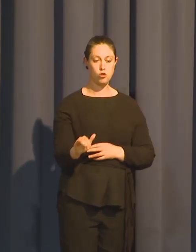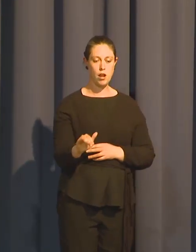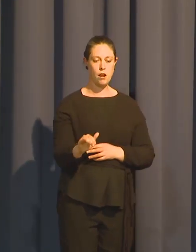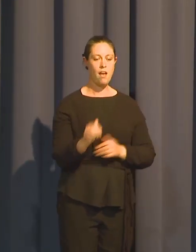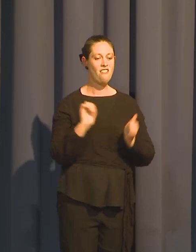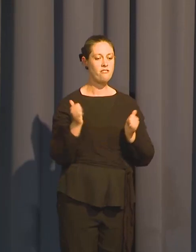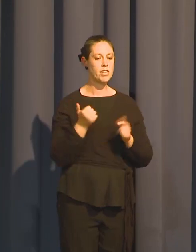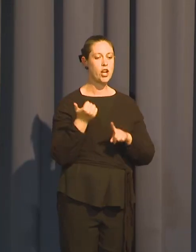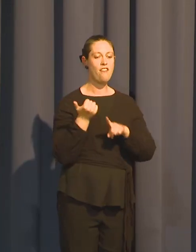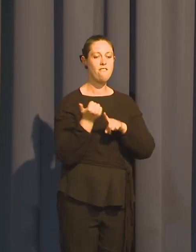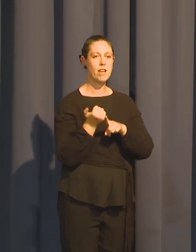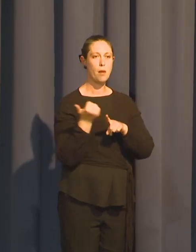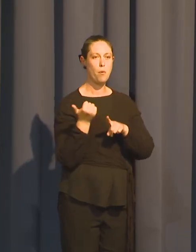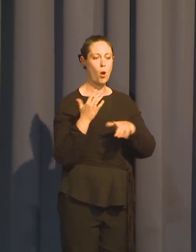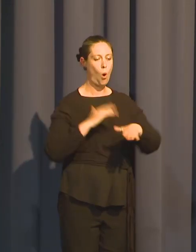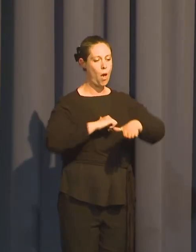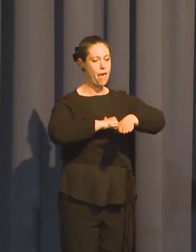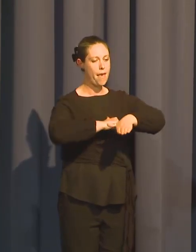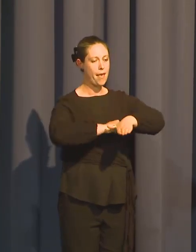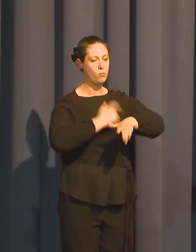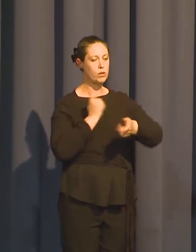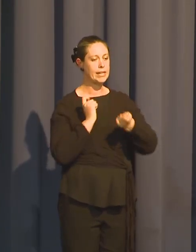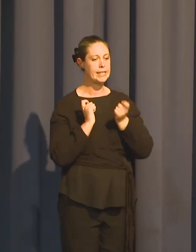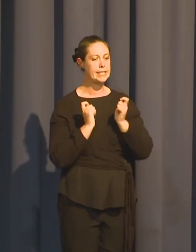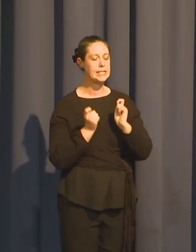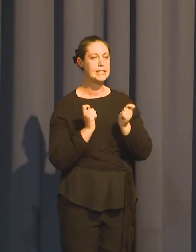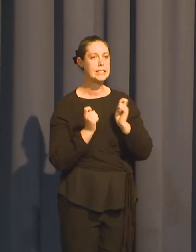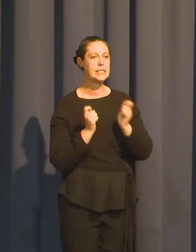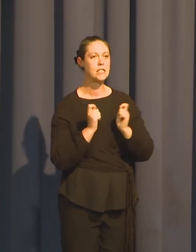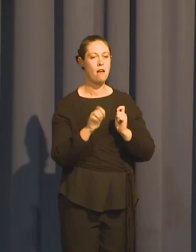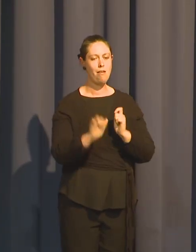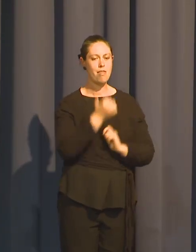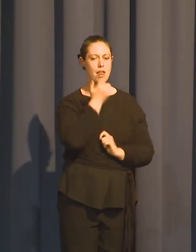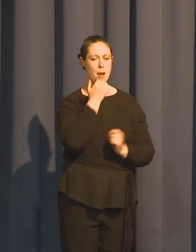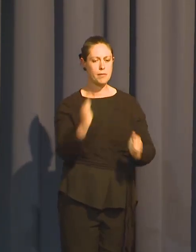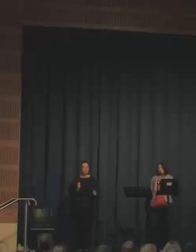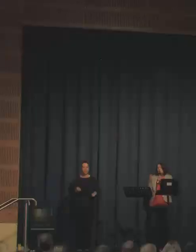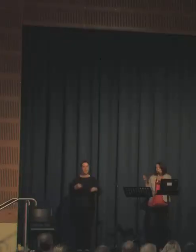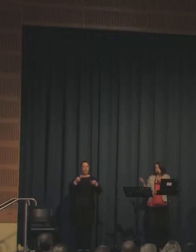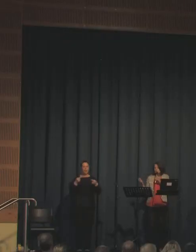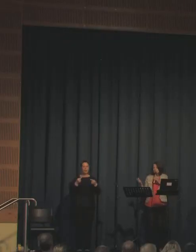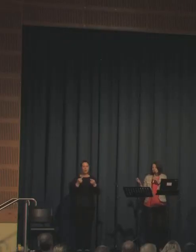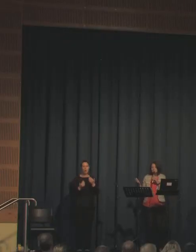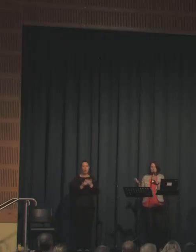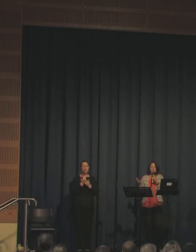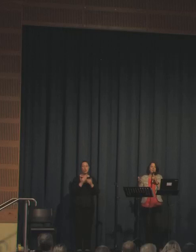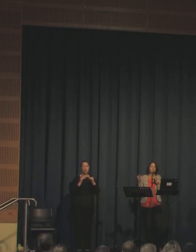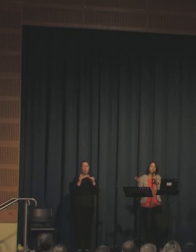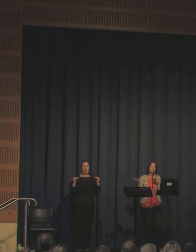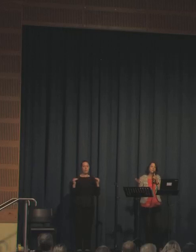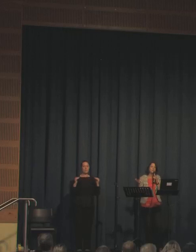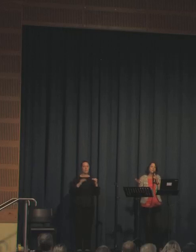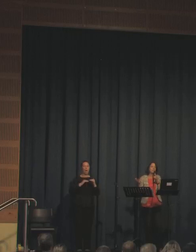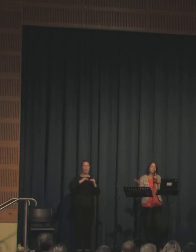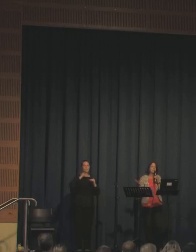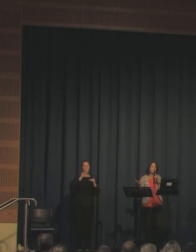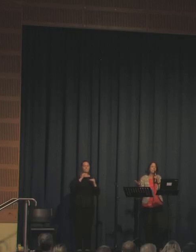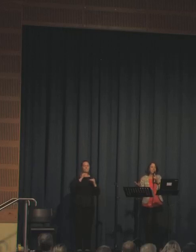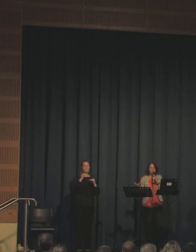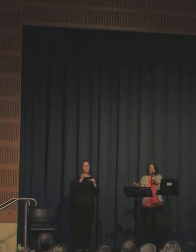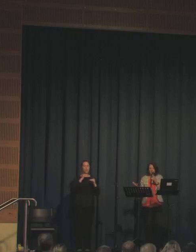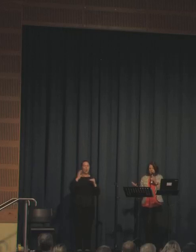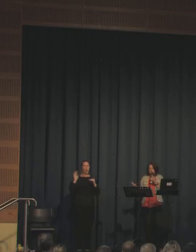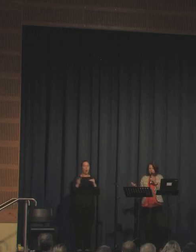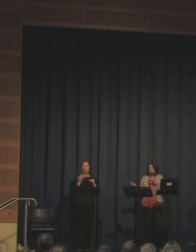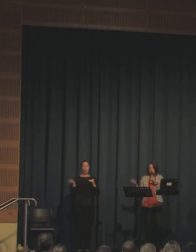prick test, their levels did come back above the new threshold. All of these children went on to have a repeat